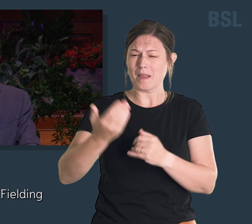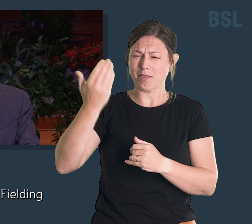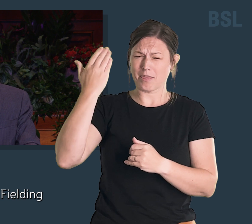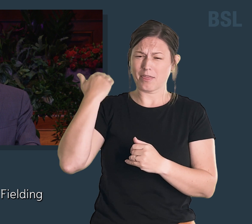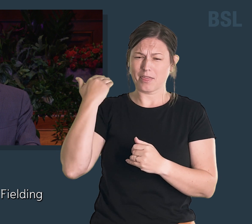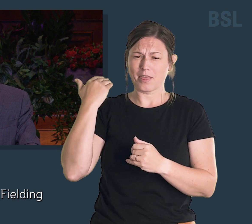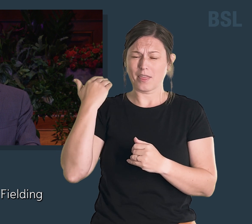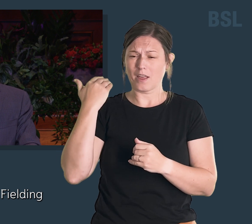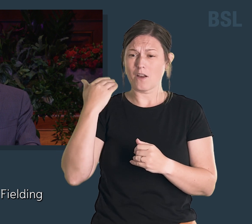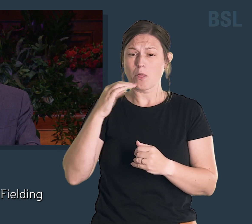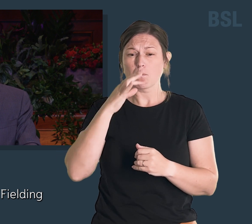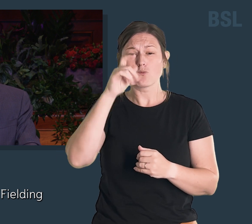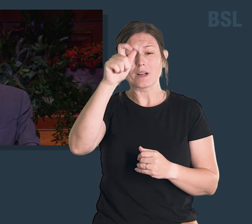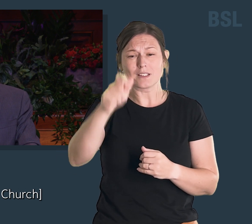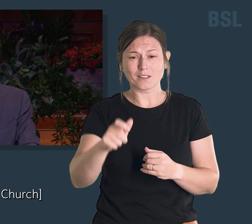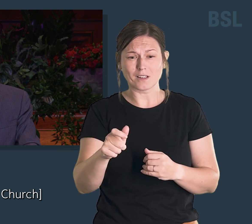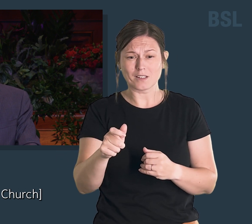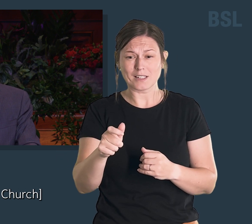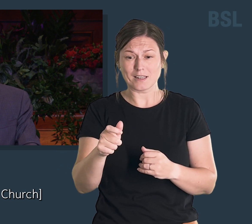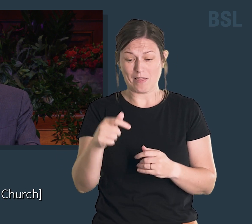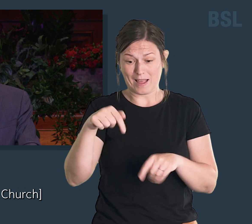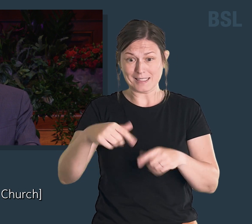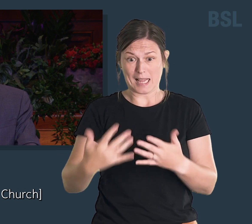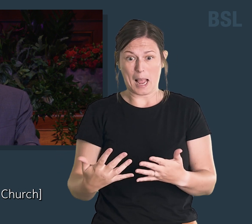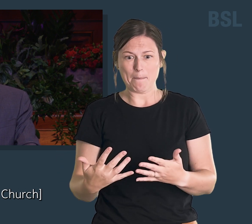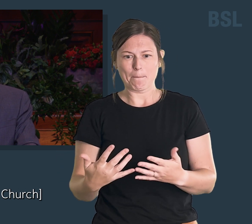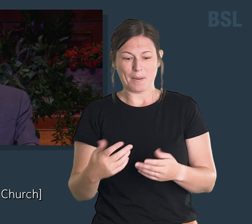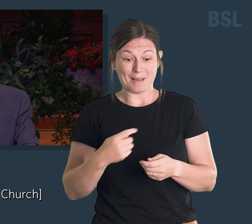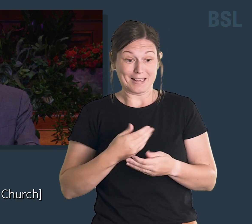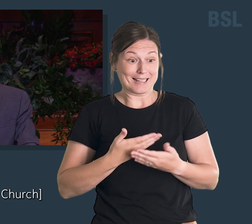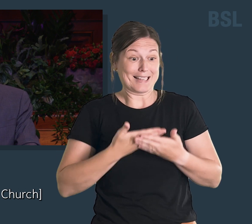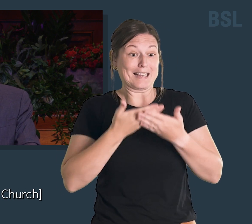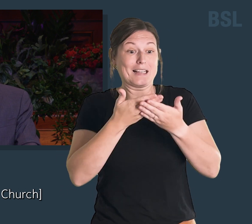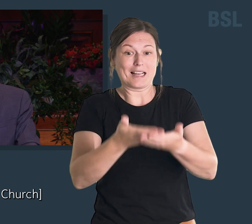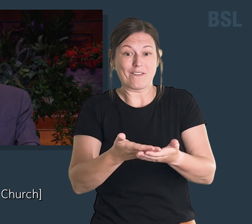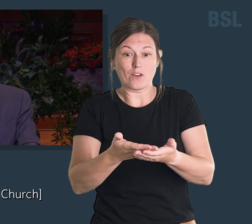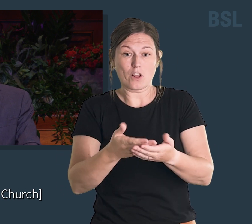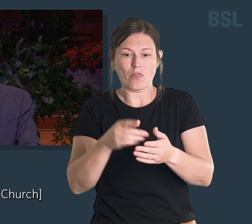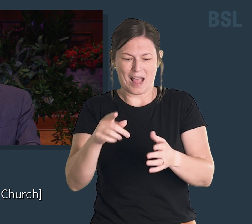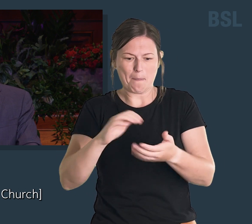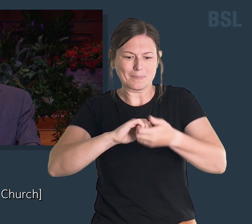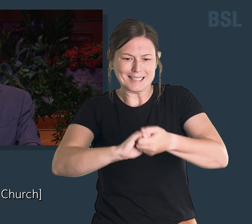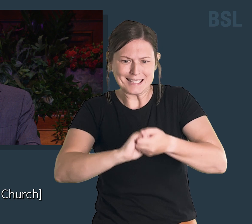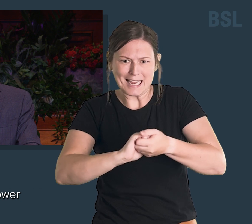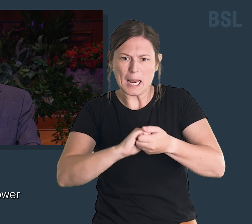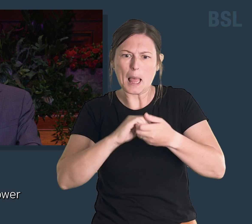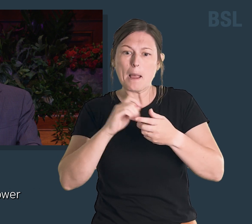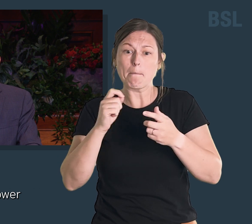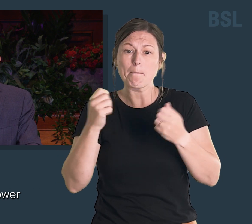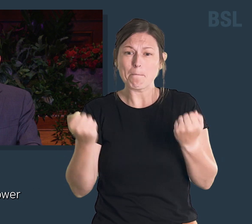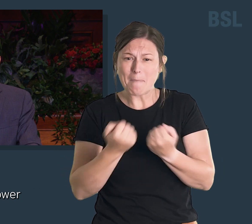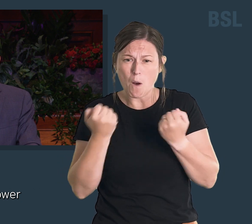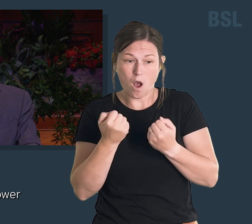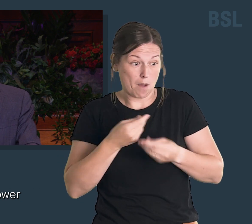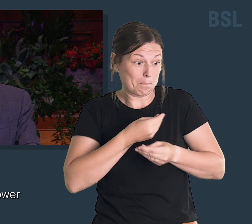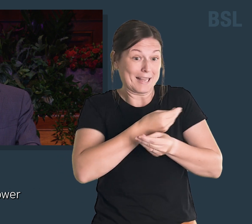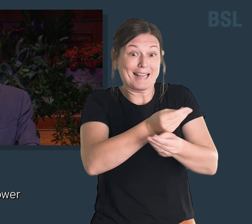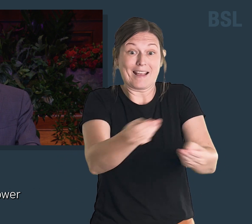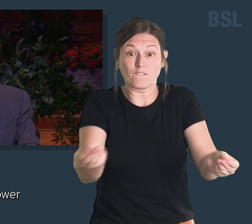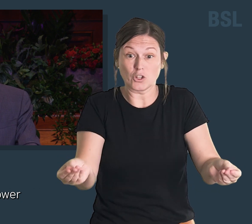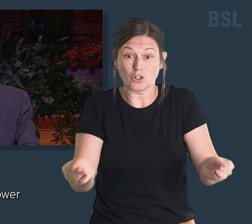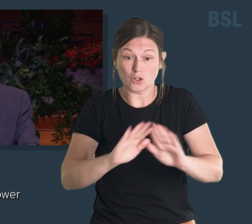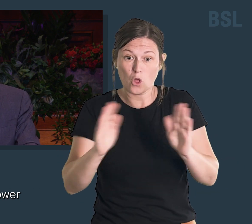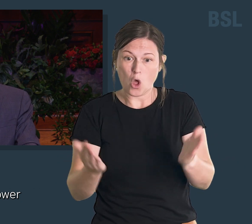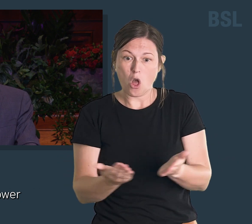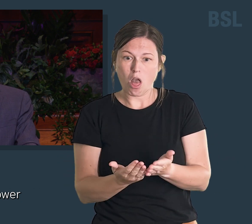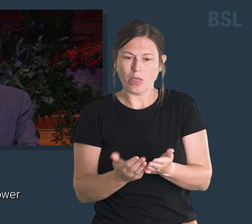Fielding Smith explained, he, the President of the Church, has given us authority. He has put the sealing power